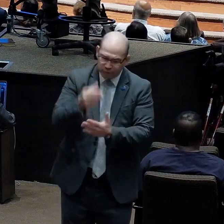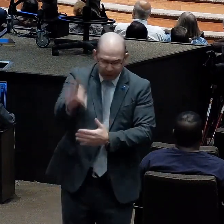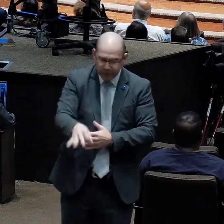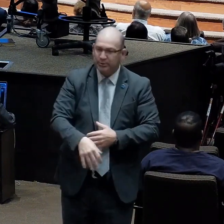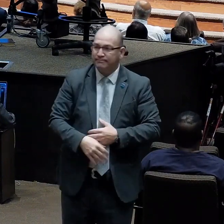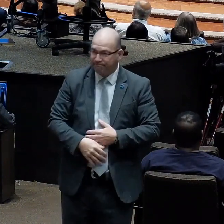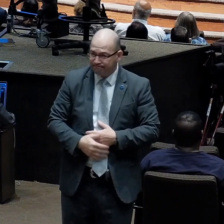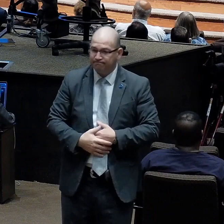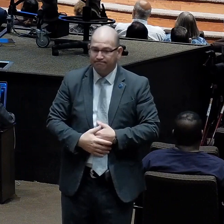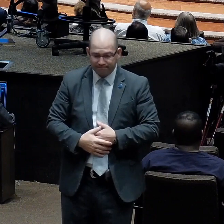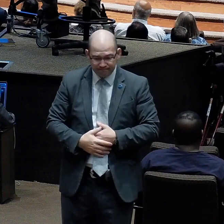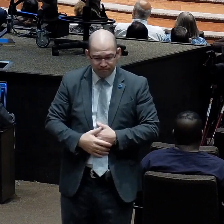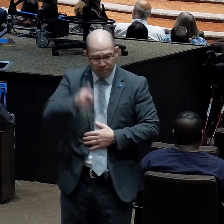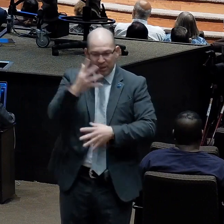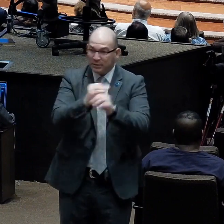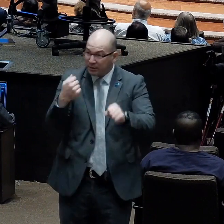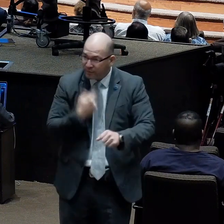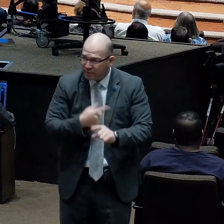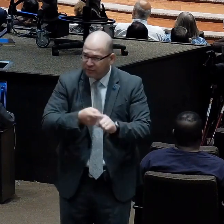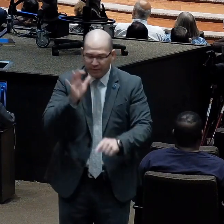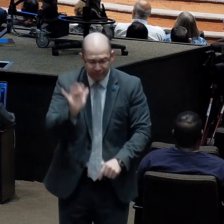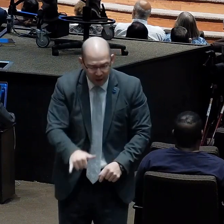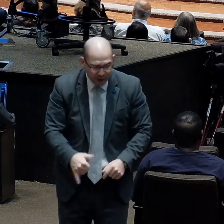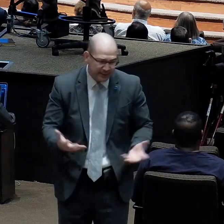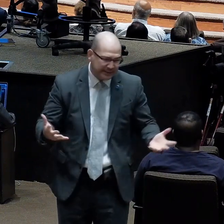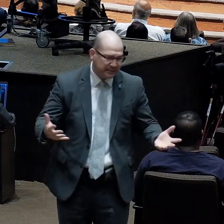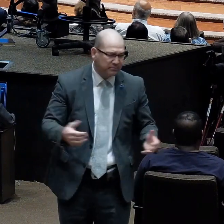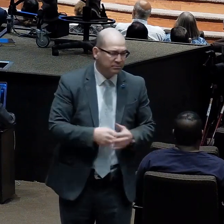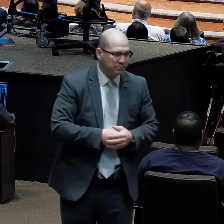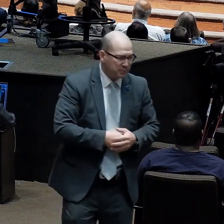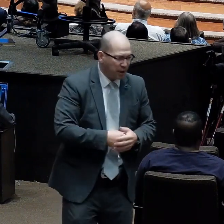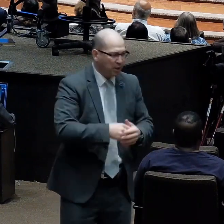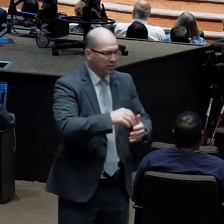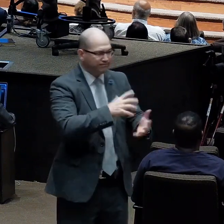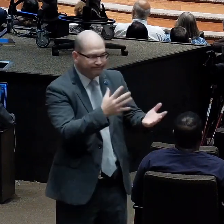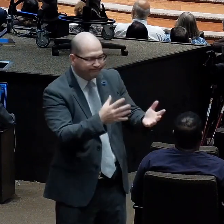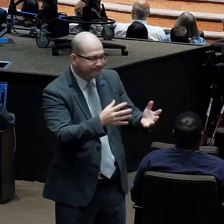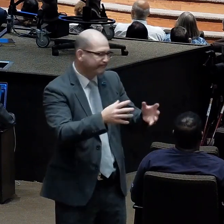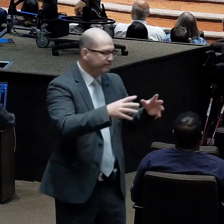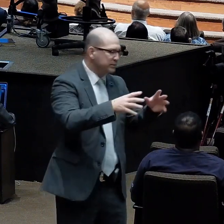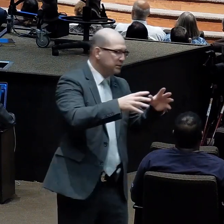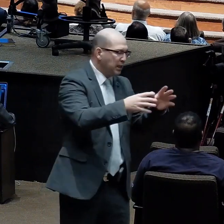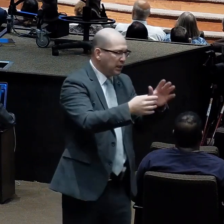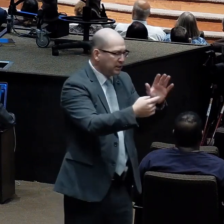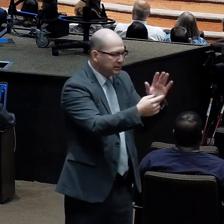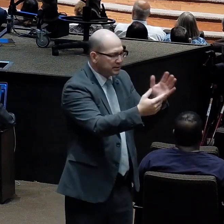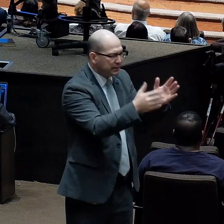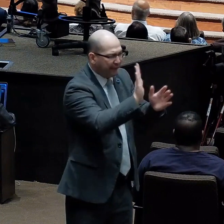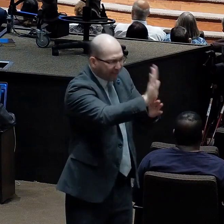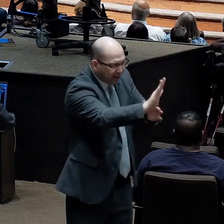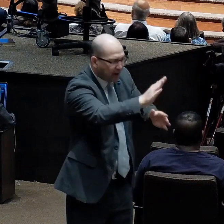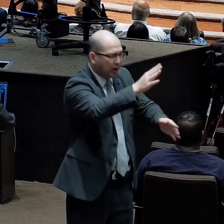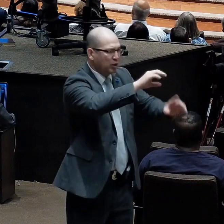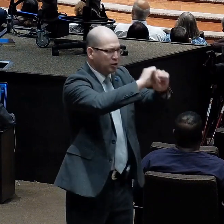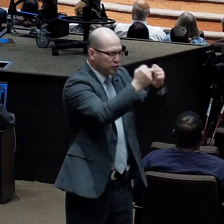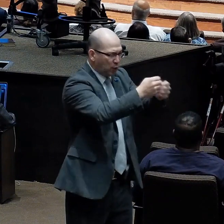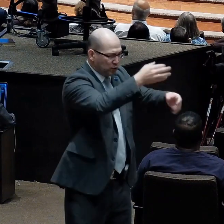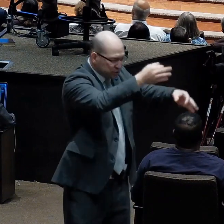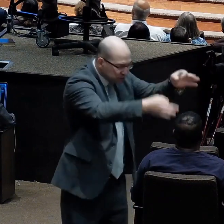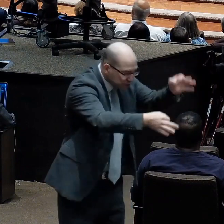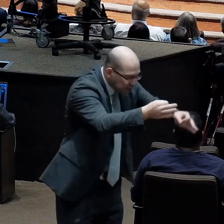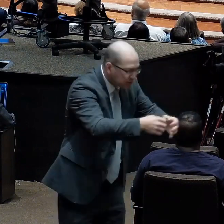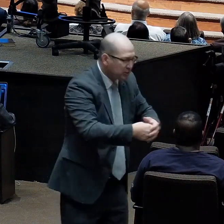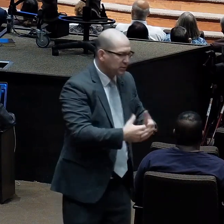God deliver us from repeating the antics of the world and hashtag this and got you there and ha-ha you